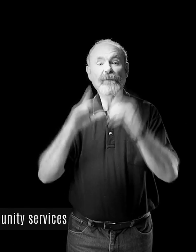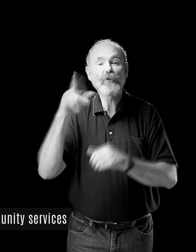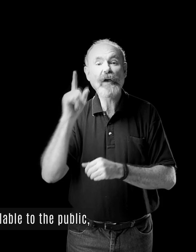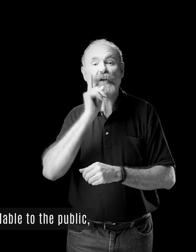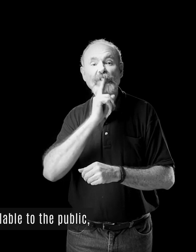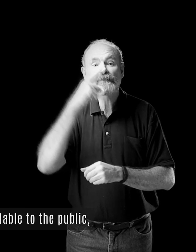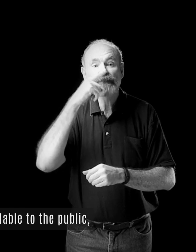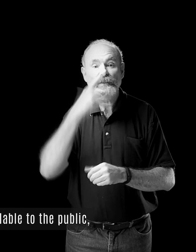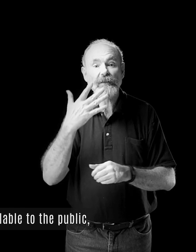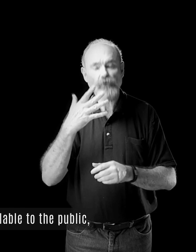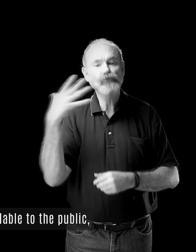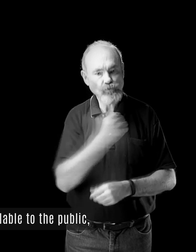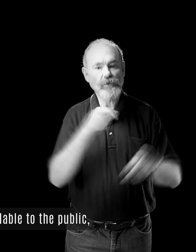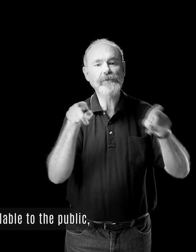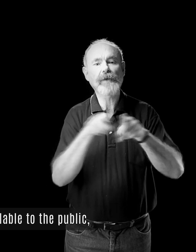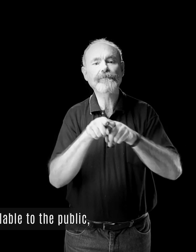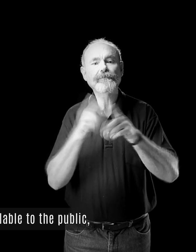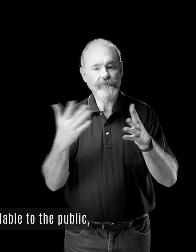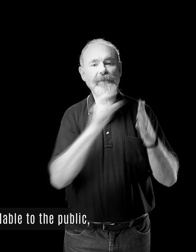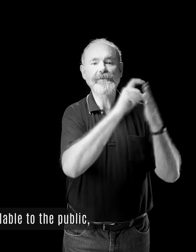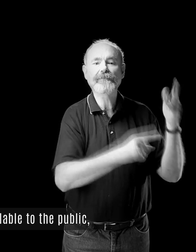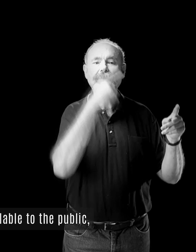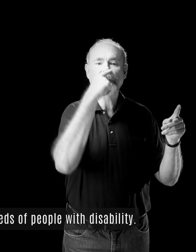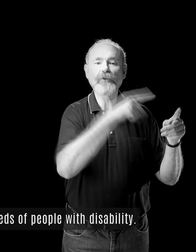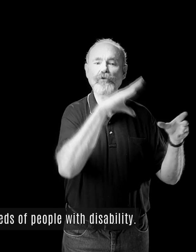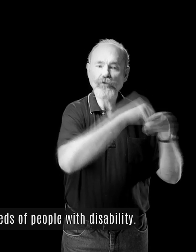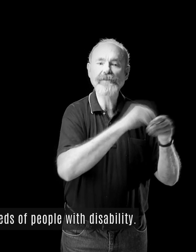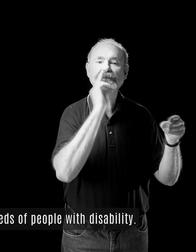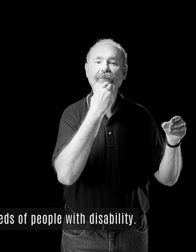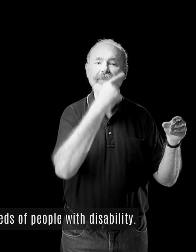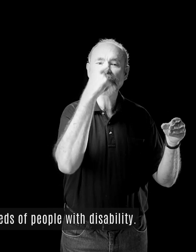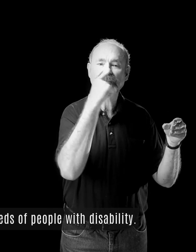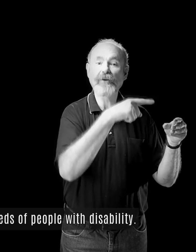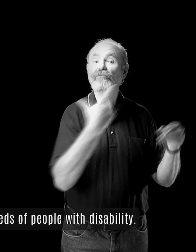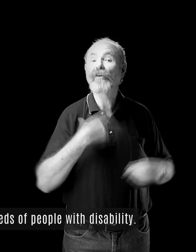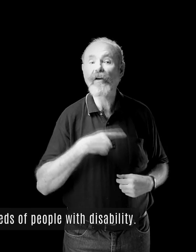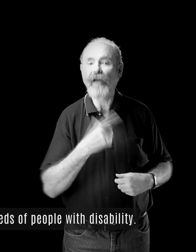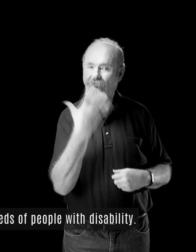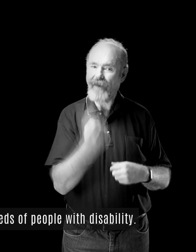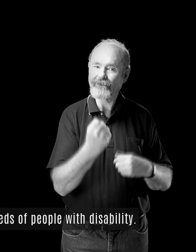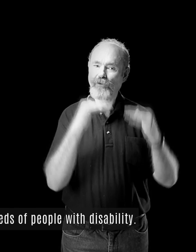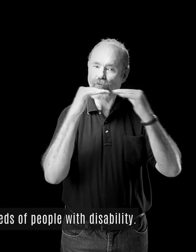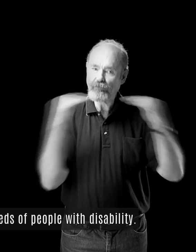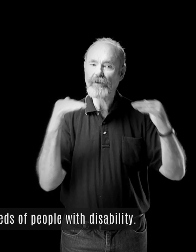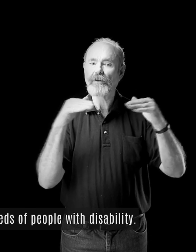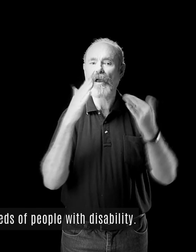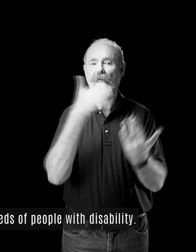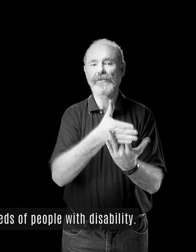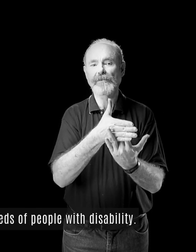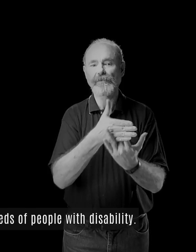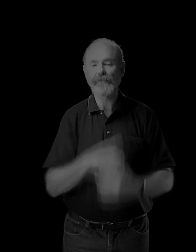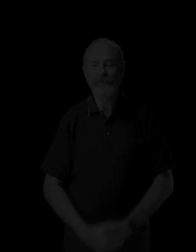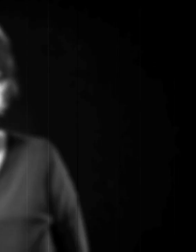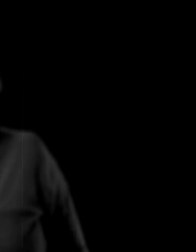services and facilities that are available to the public, and should take into account the needs of people with disability.